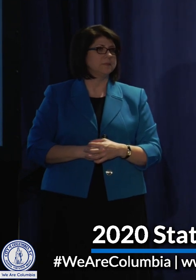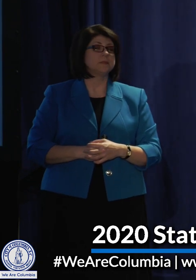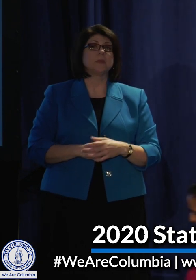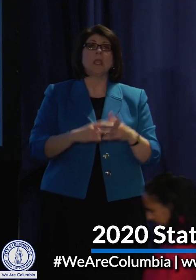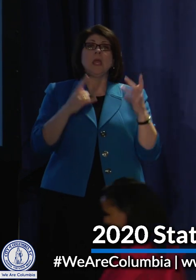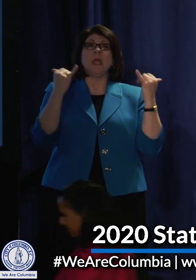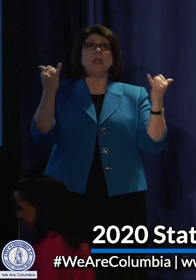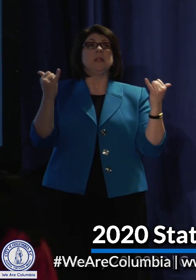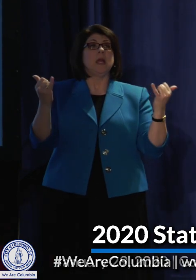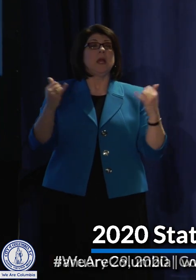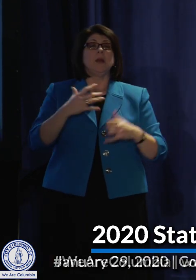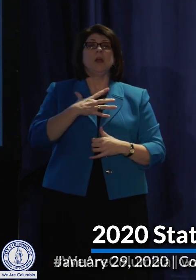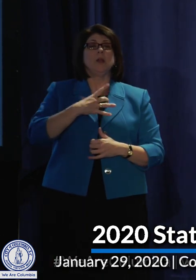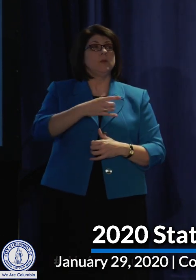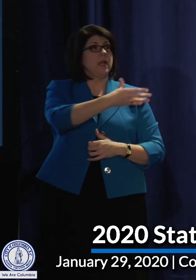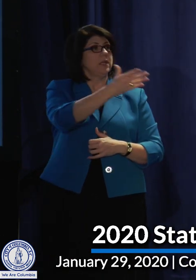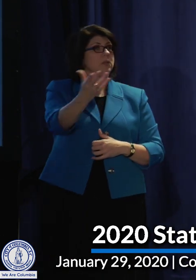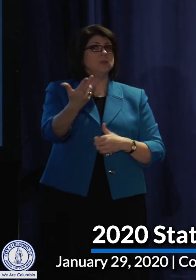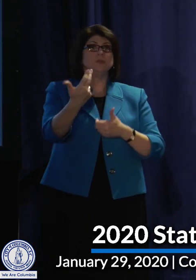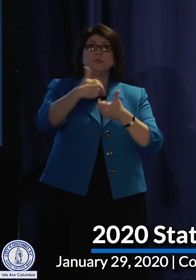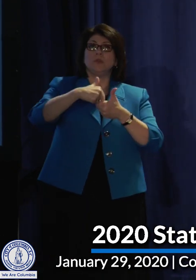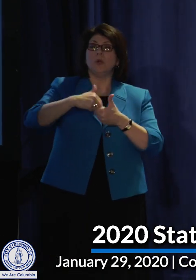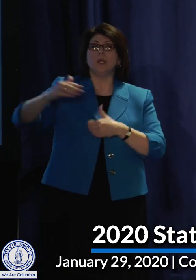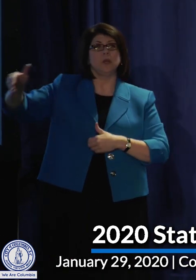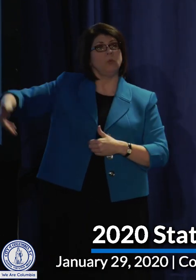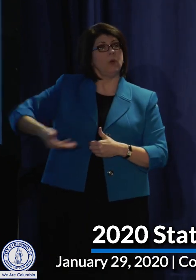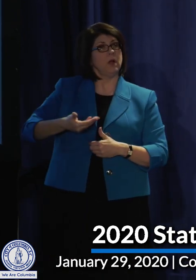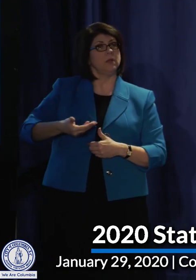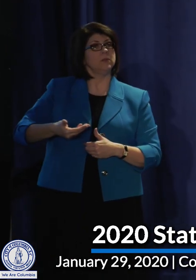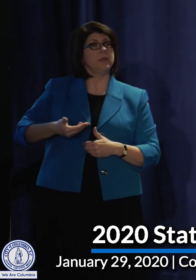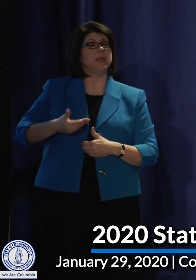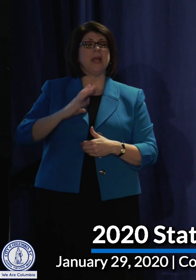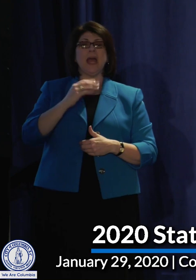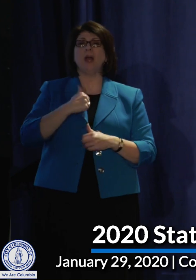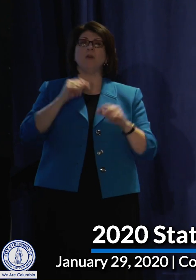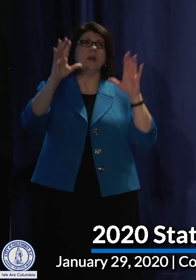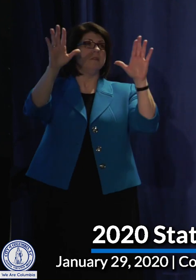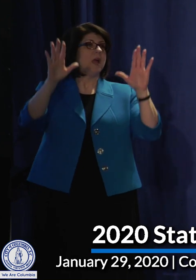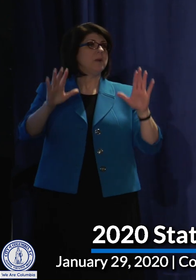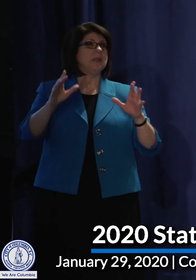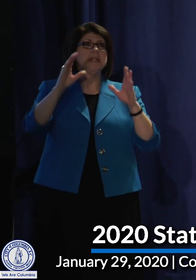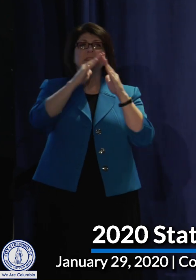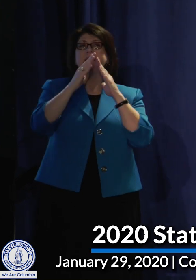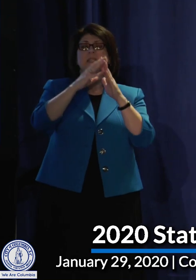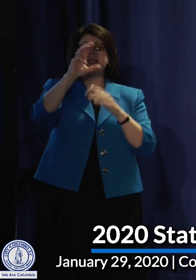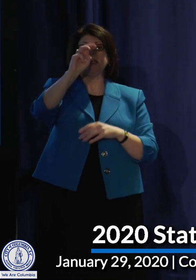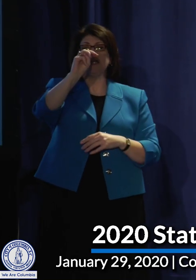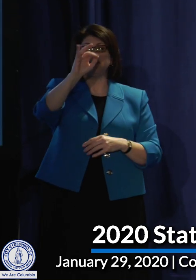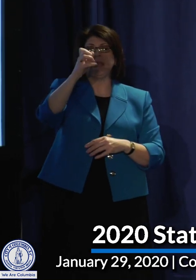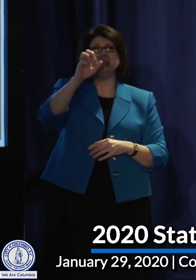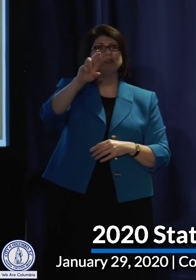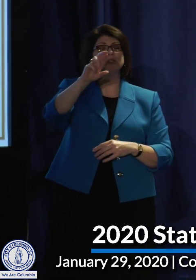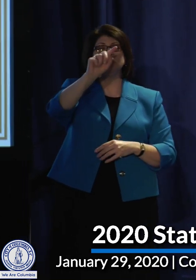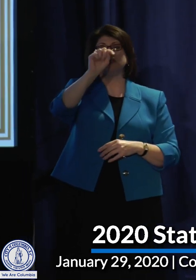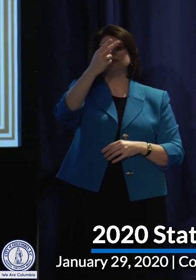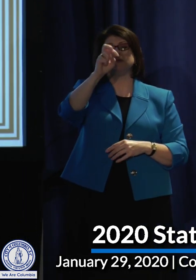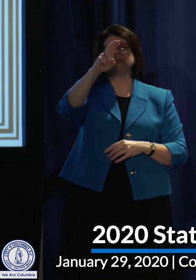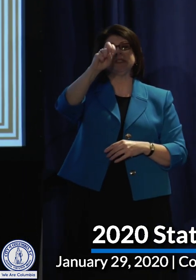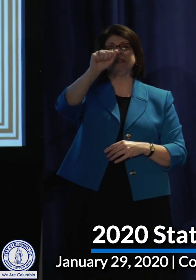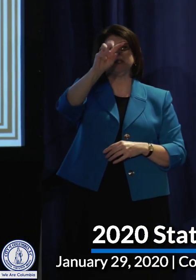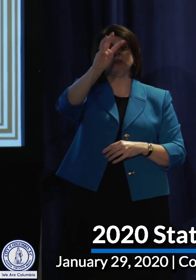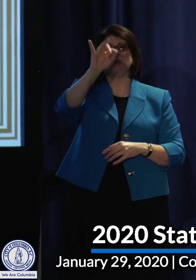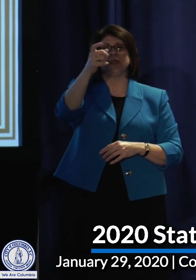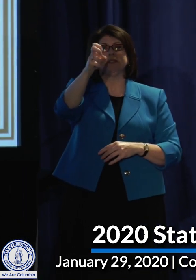Now at this time, I would like for you all to join me in welcoming our fabulous city manager, Teresa Wilson, to the stage.